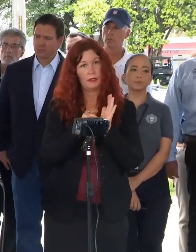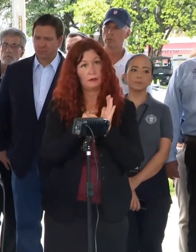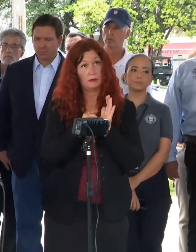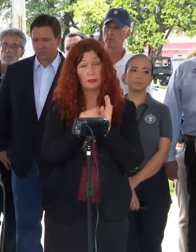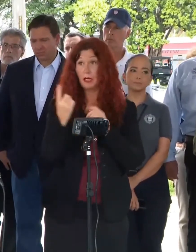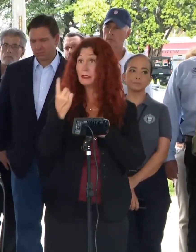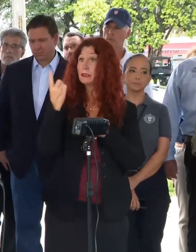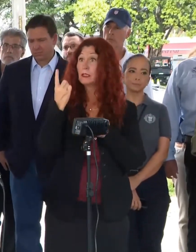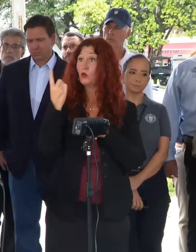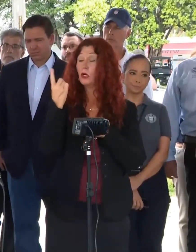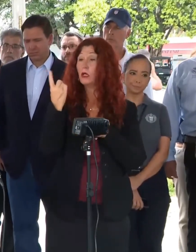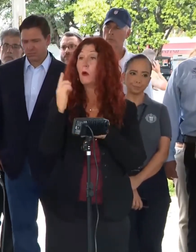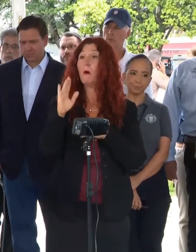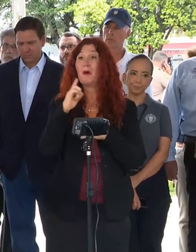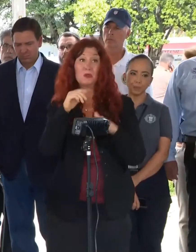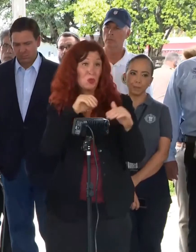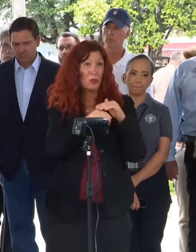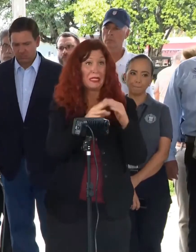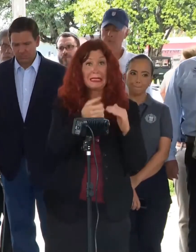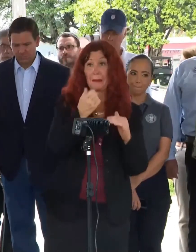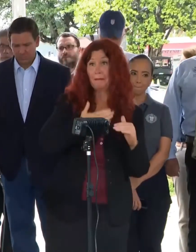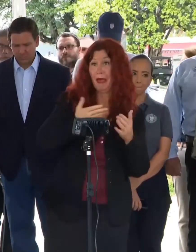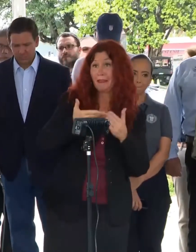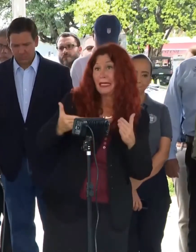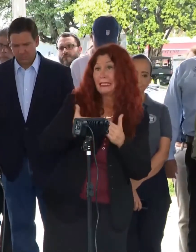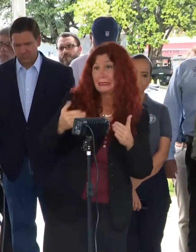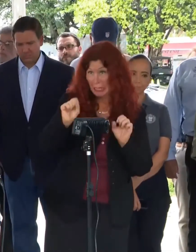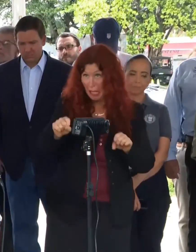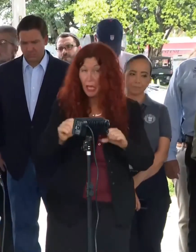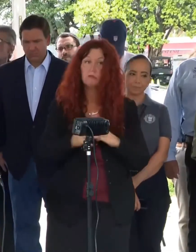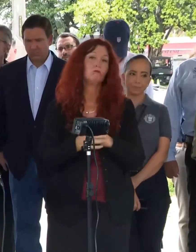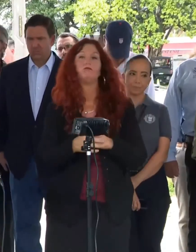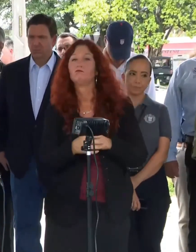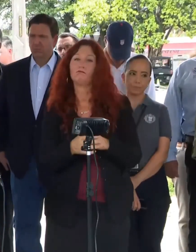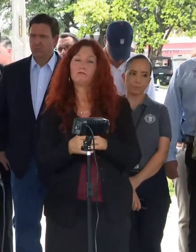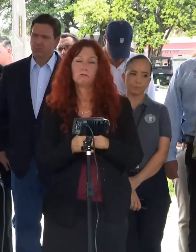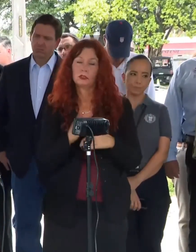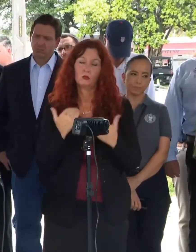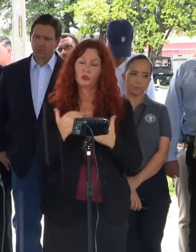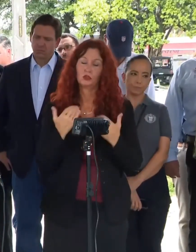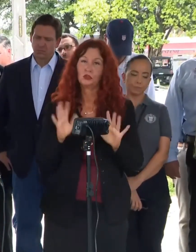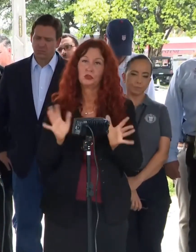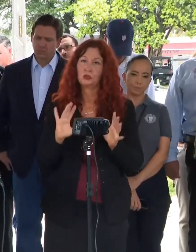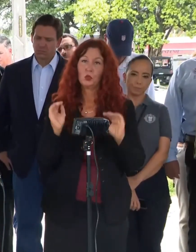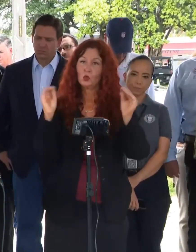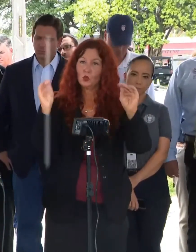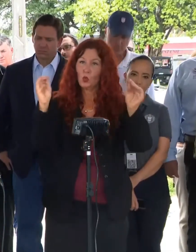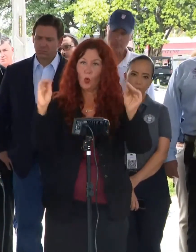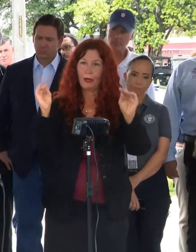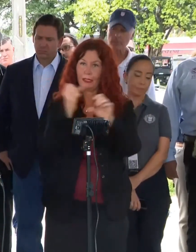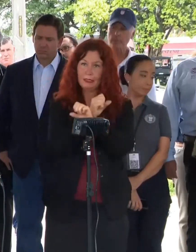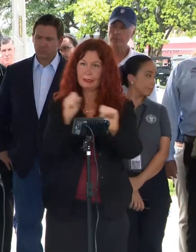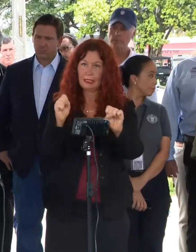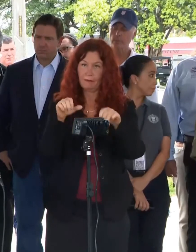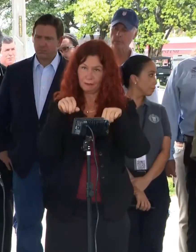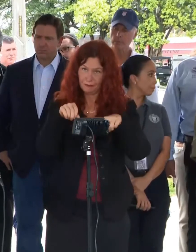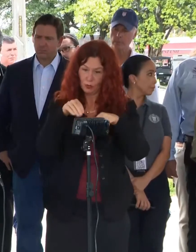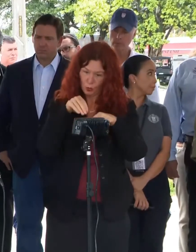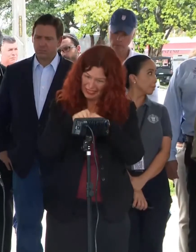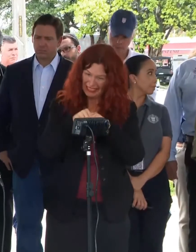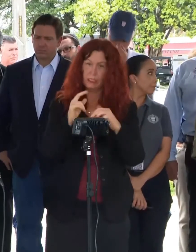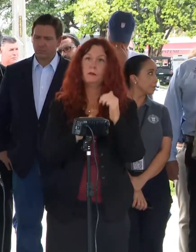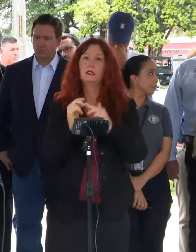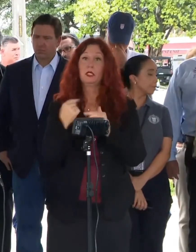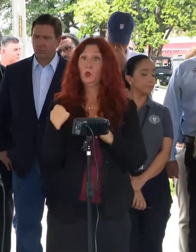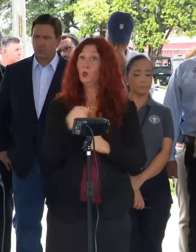have engineers off site. With now the federal incident support team arriving, they also will assist with the engineer component. And right now, we will